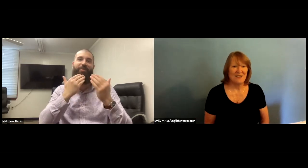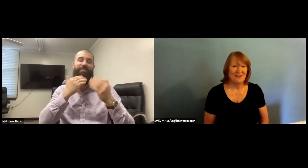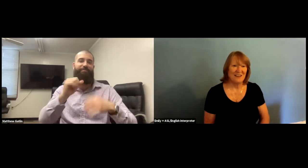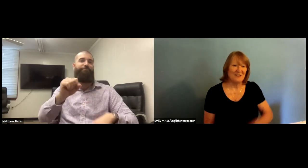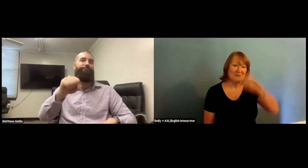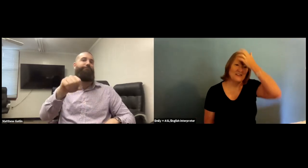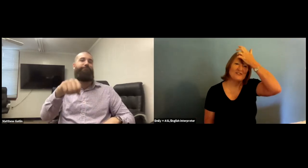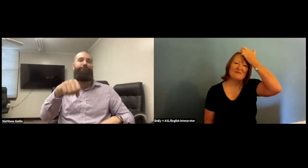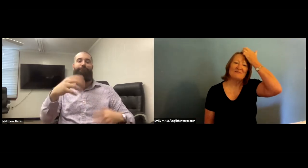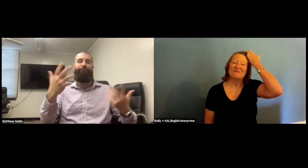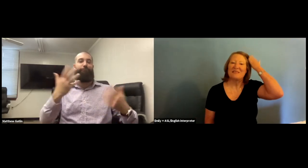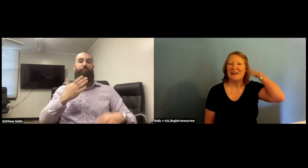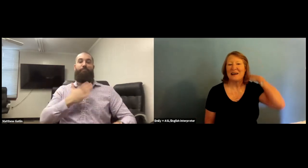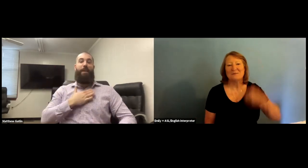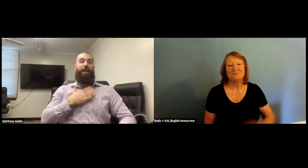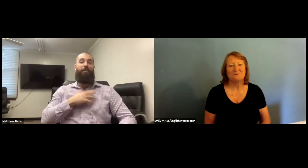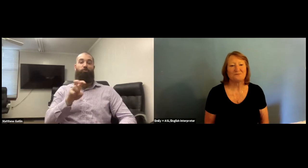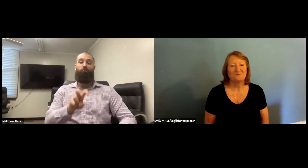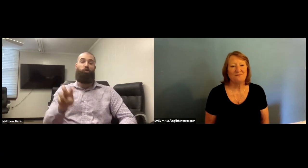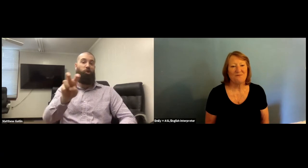Thank you. Thank you so much. Yeah.